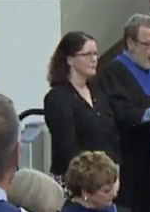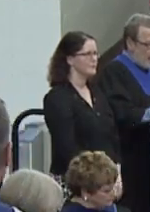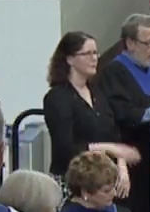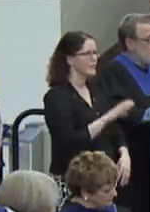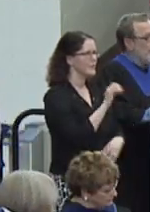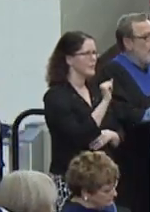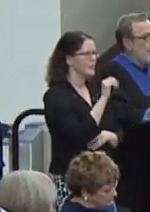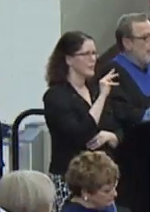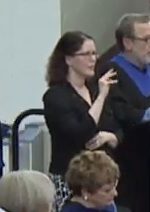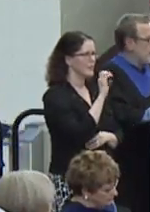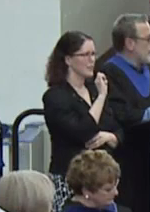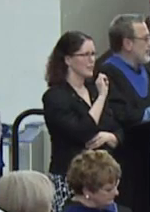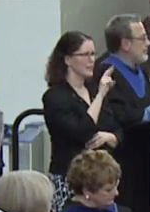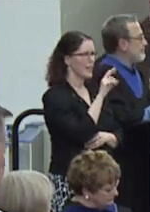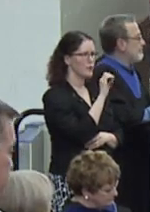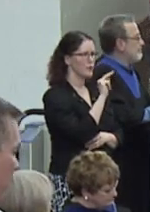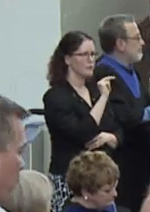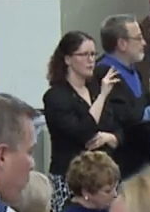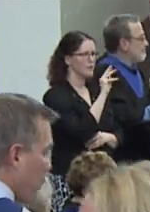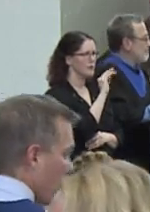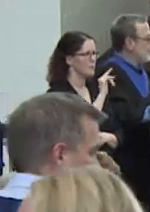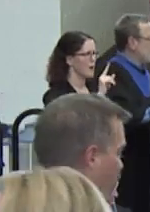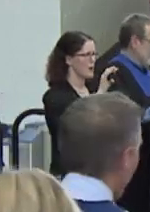Cameron Miles with honors.